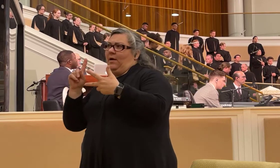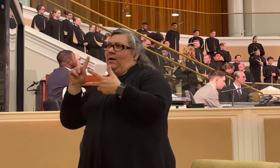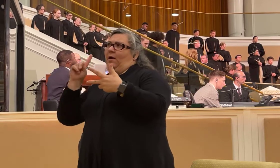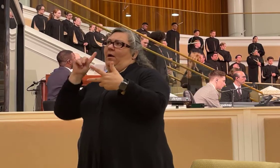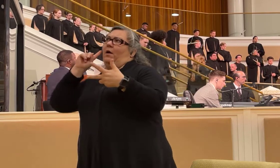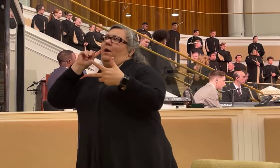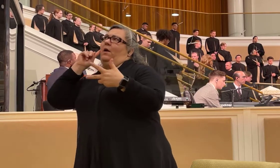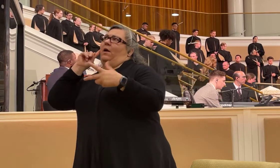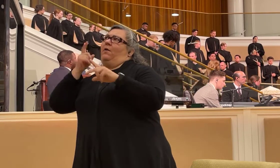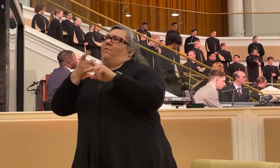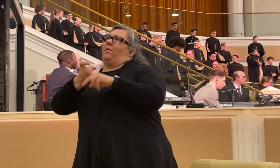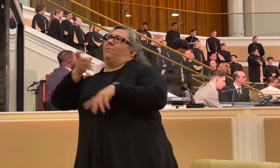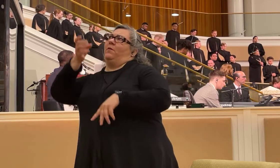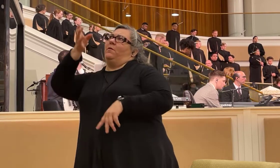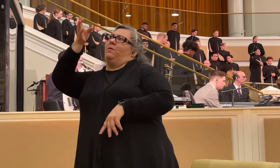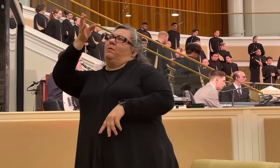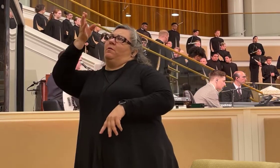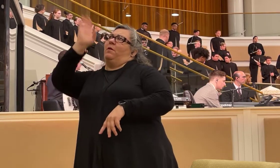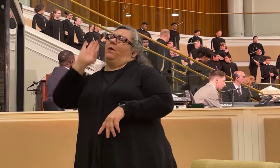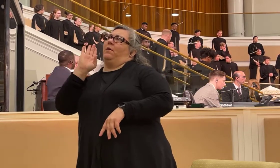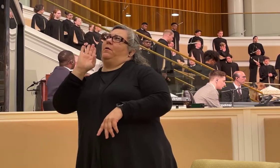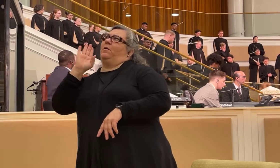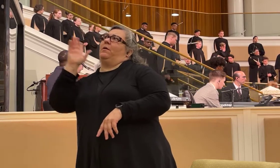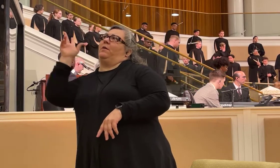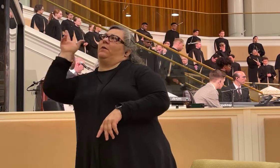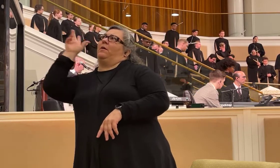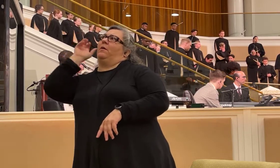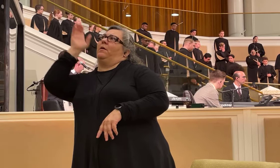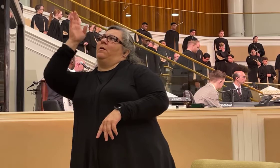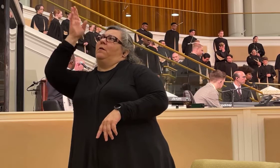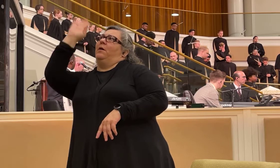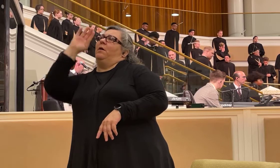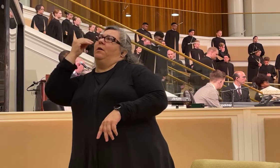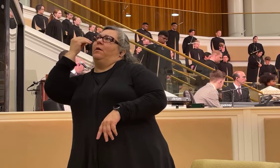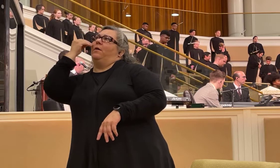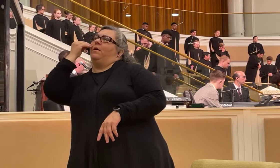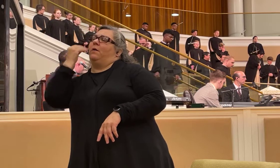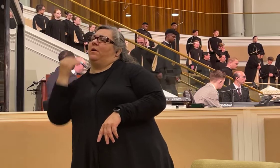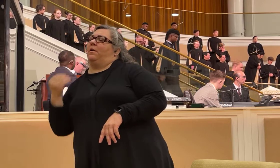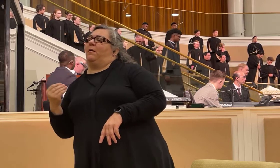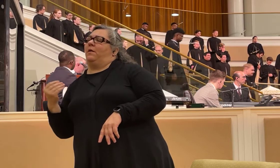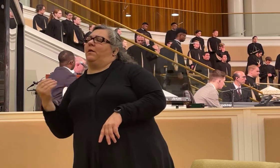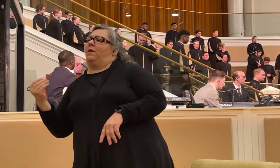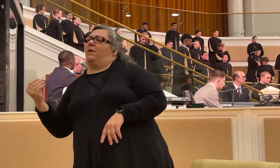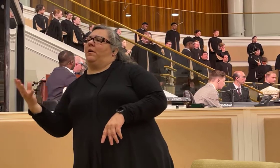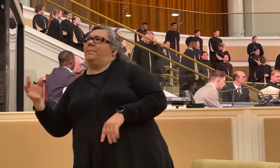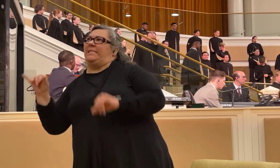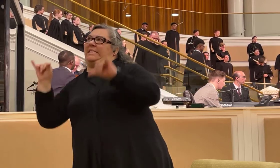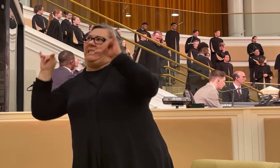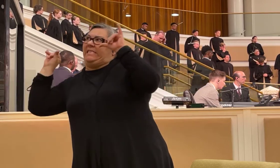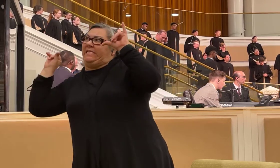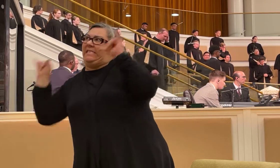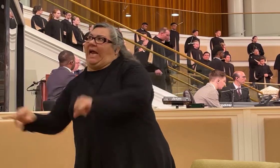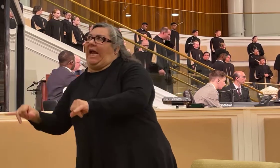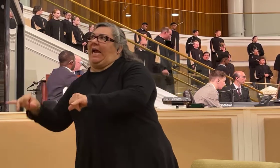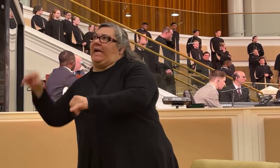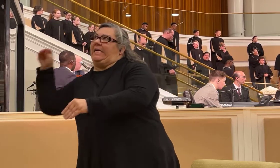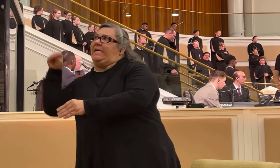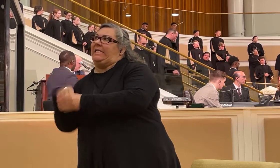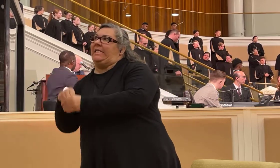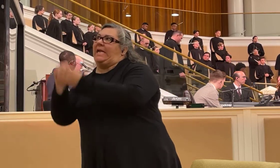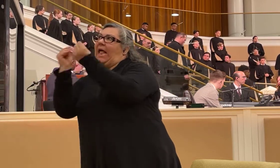God. And hears God tell him, stay in the